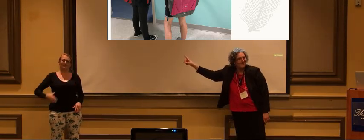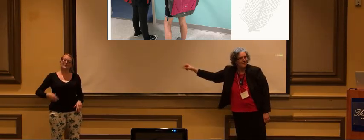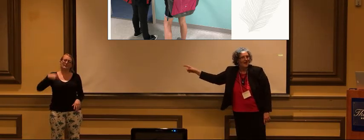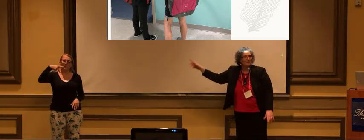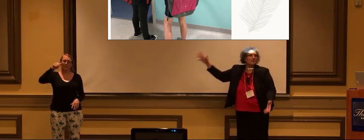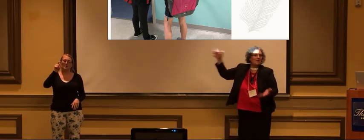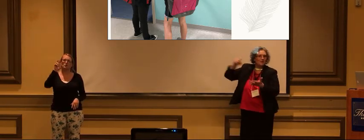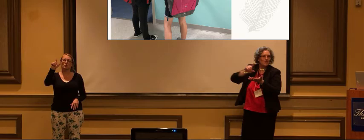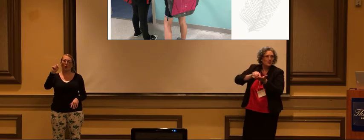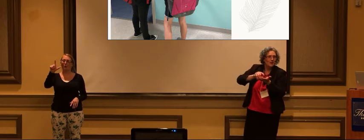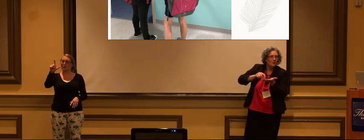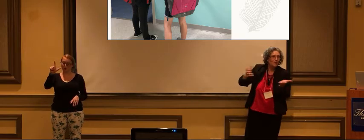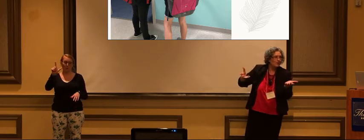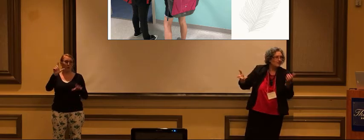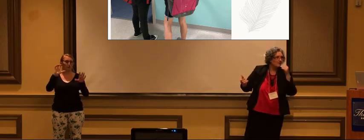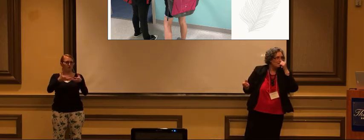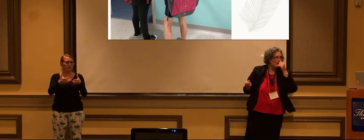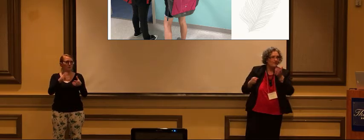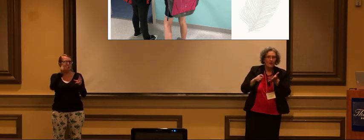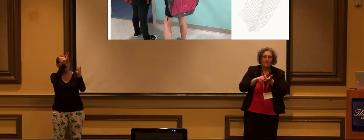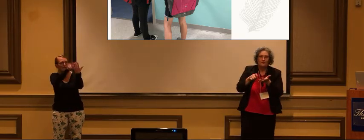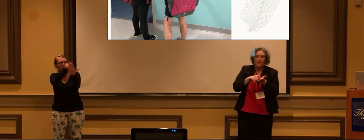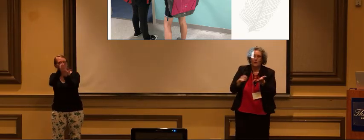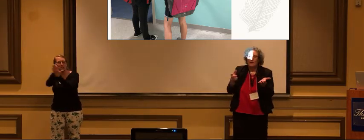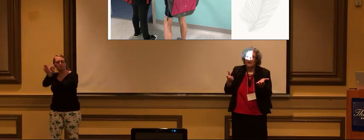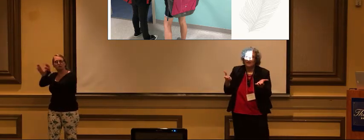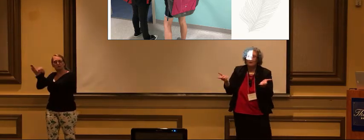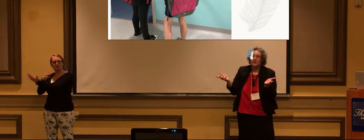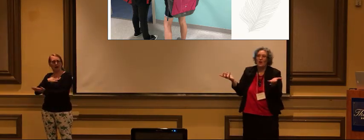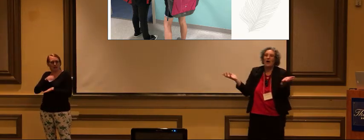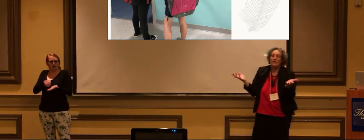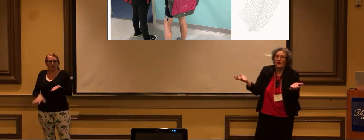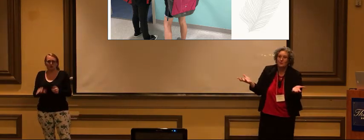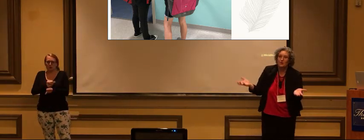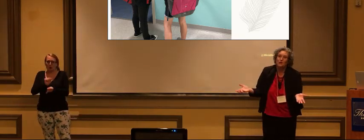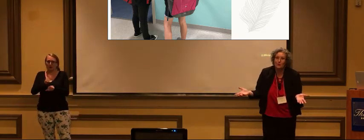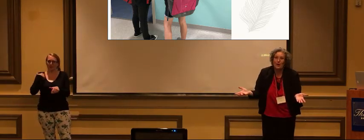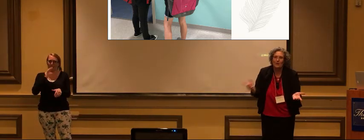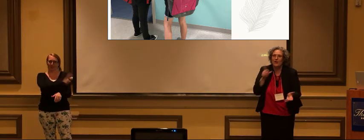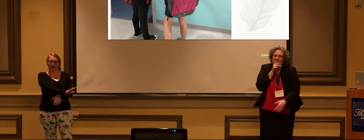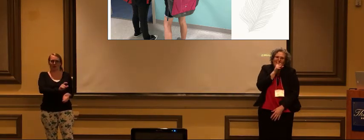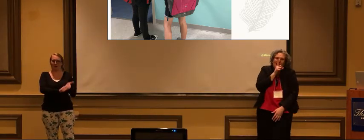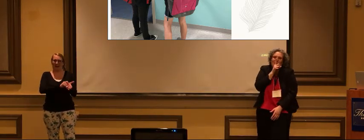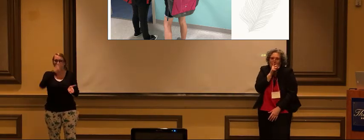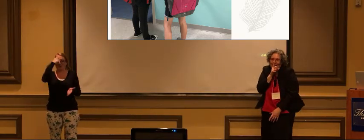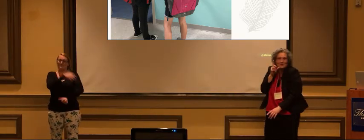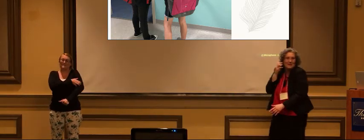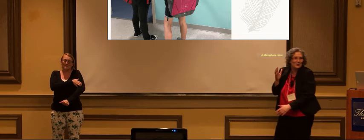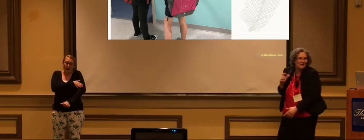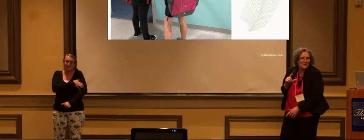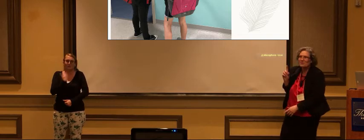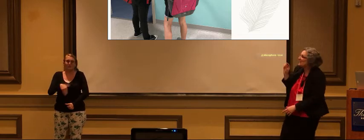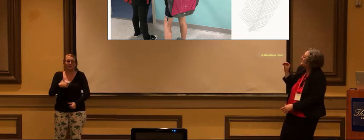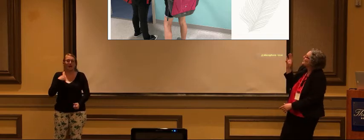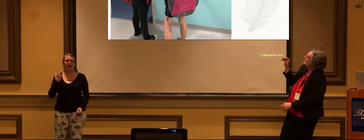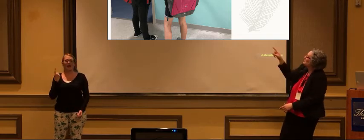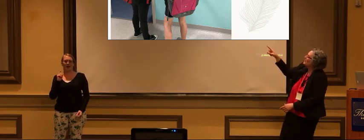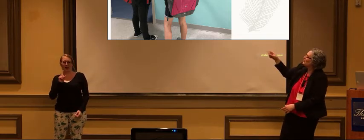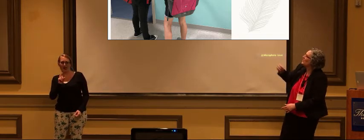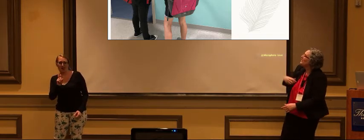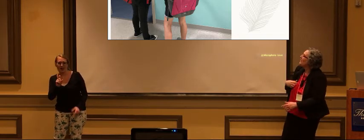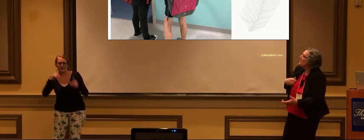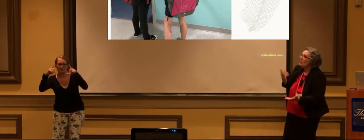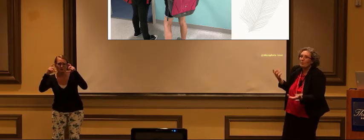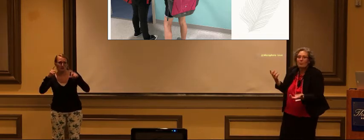art. My students' works of writing, which I thought was hugely powerful. I snuck up behind them, they didn't know I was coming, and I took